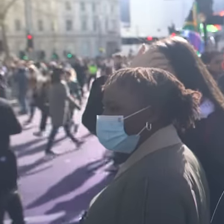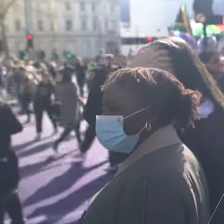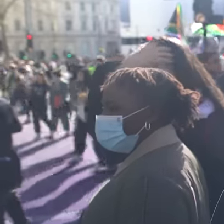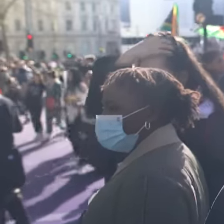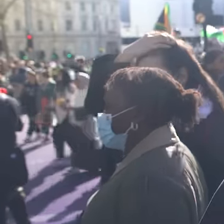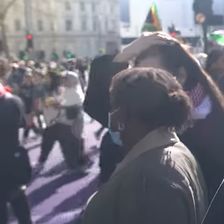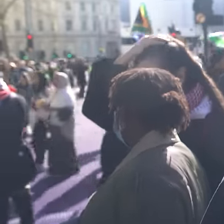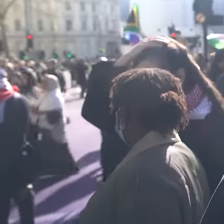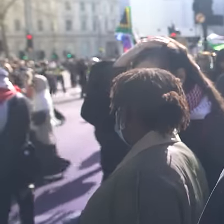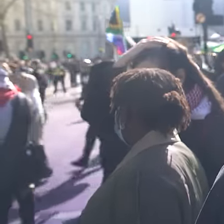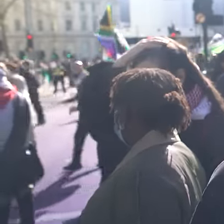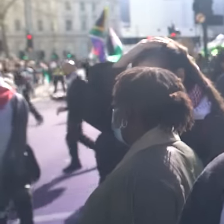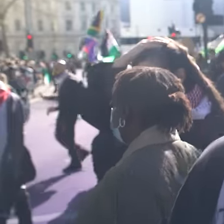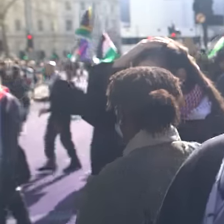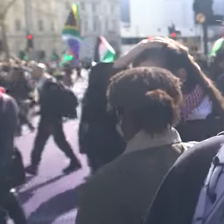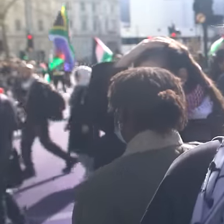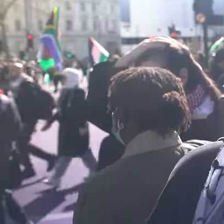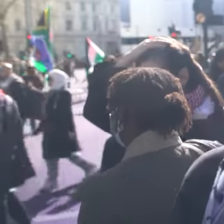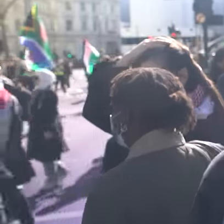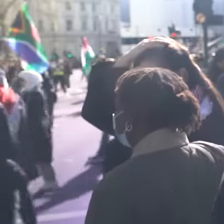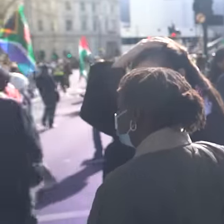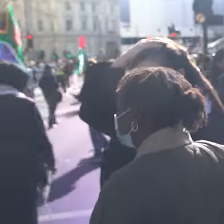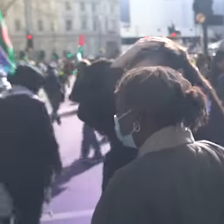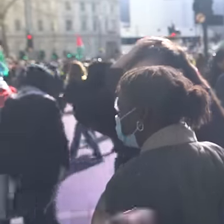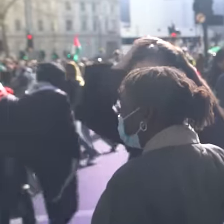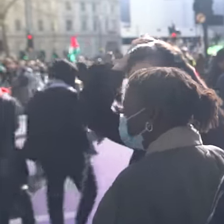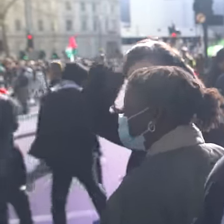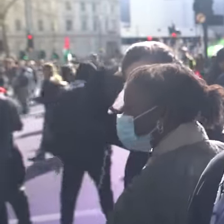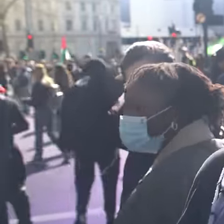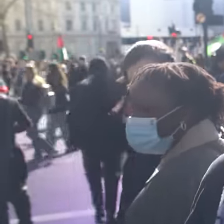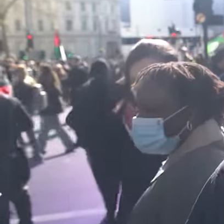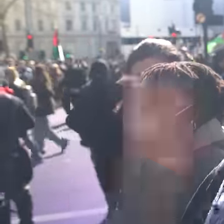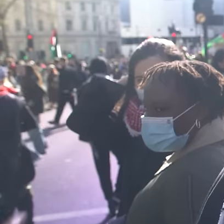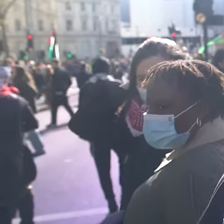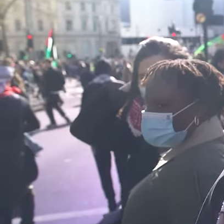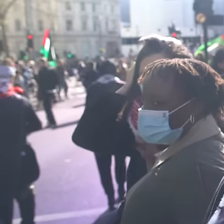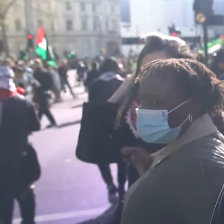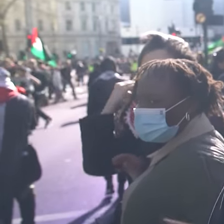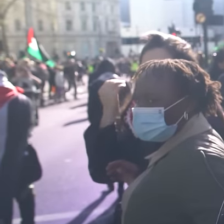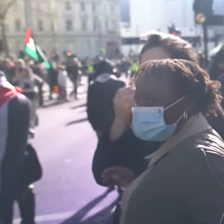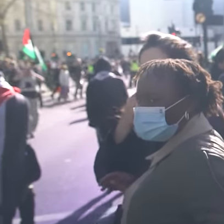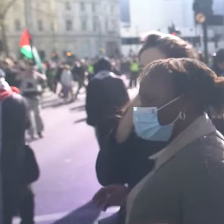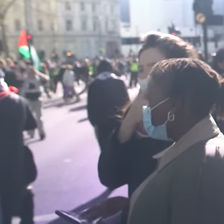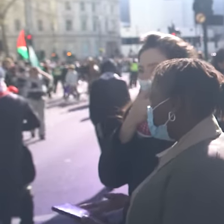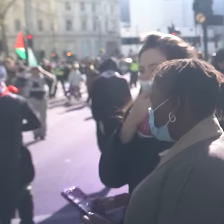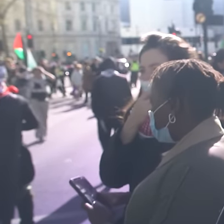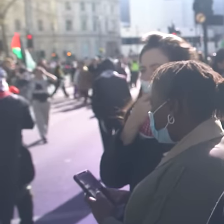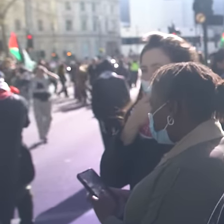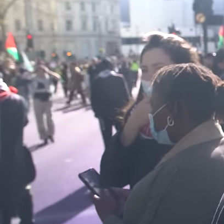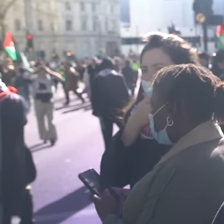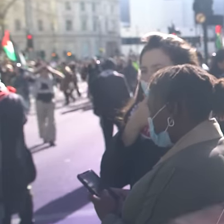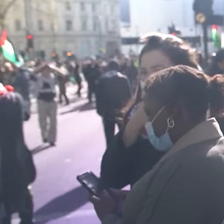themselves to turn up to a single one of our protests. I think that just goes to show the power of the millions of people that are turning up for